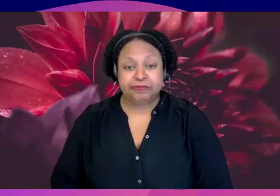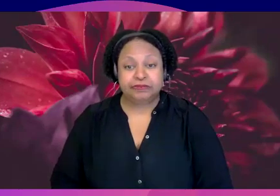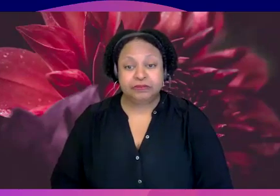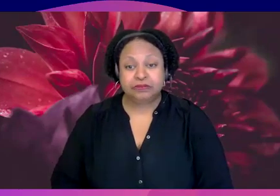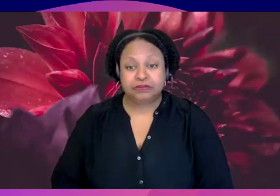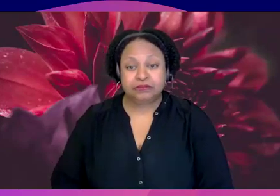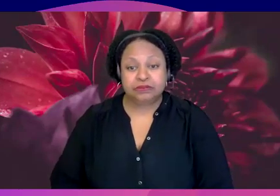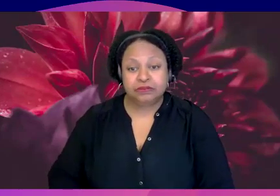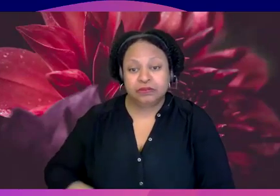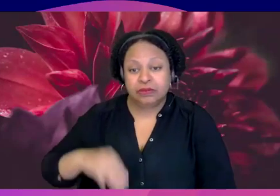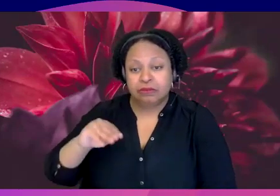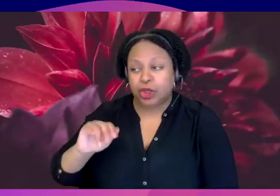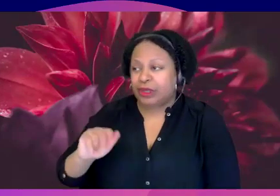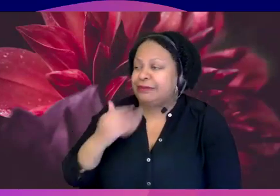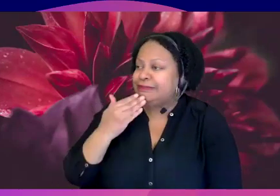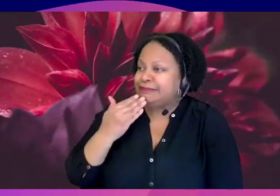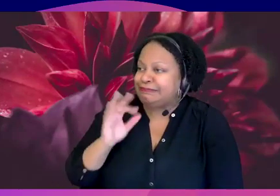Thank you.